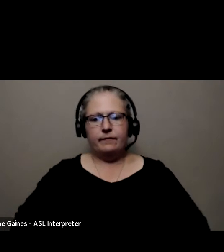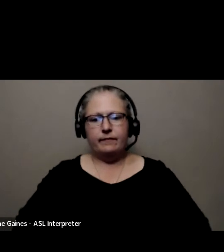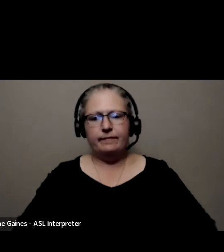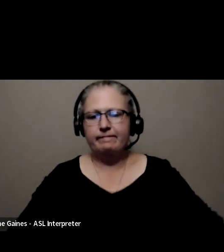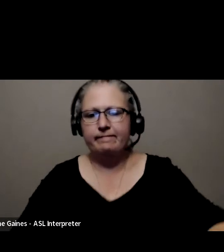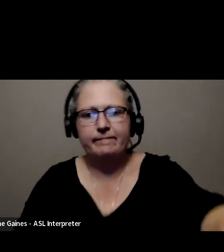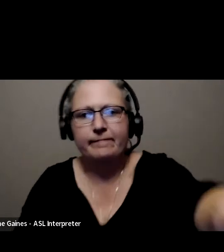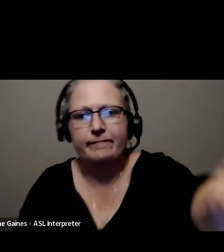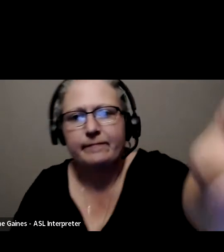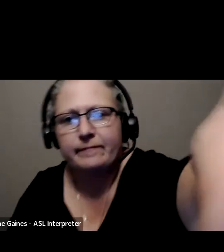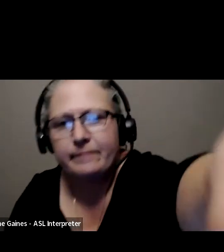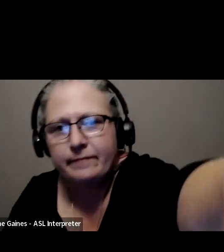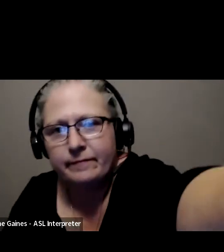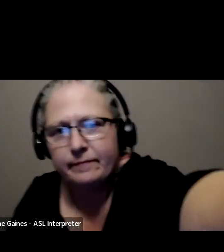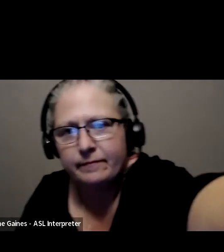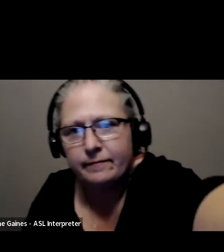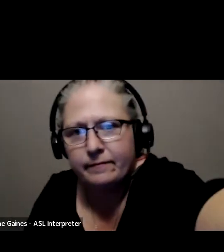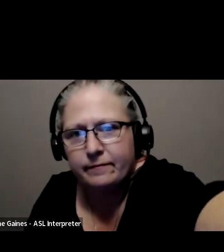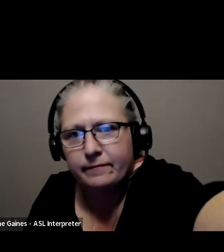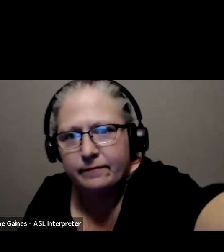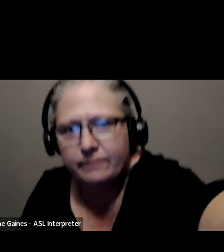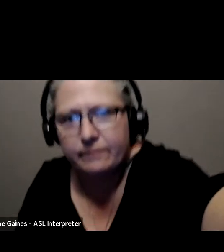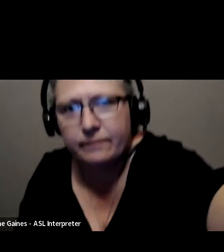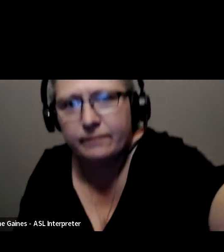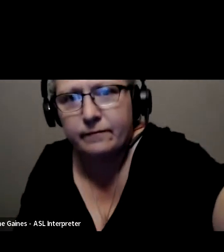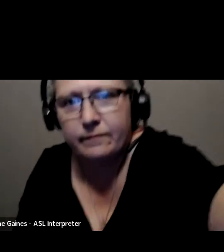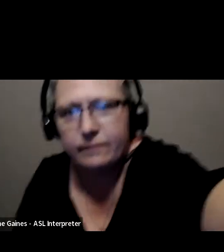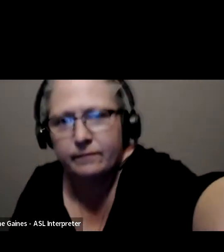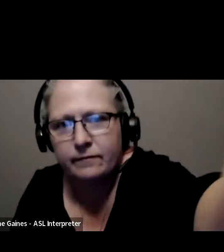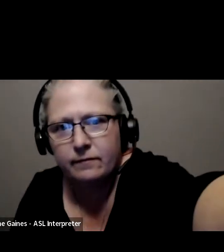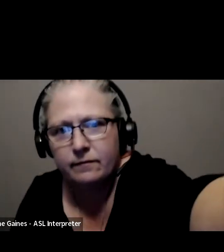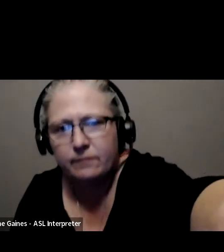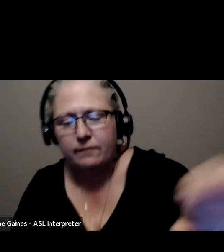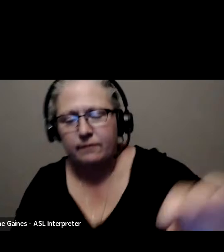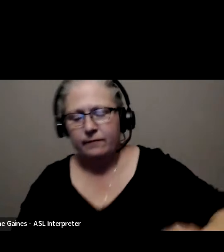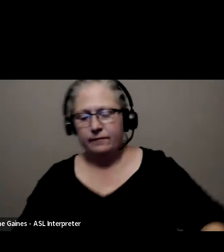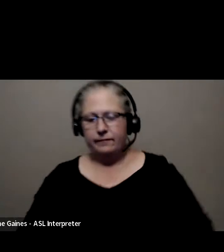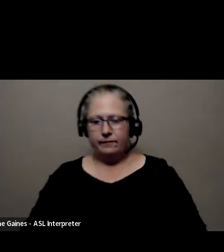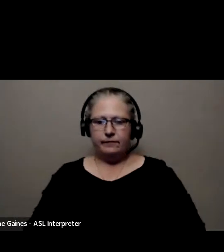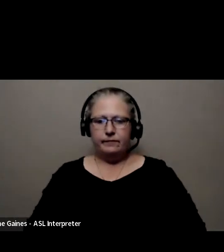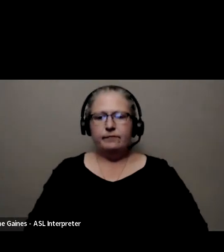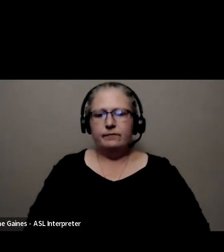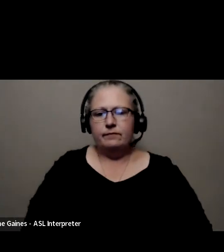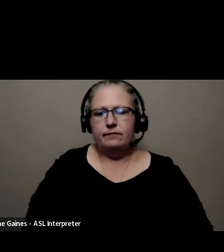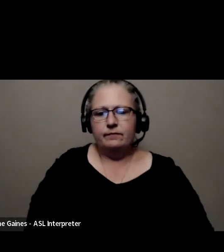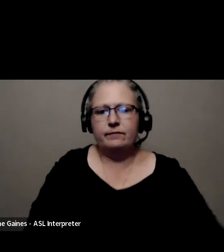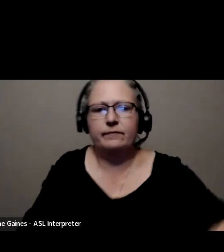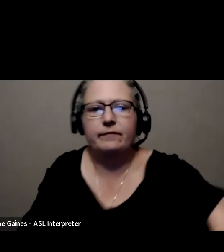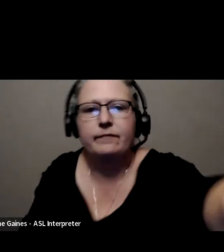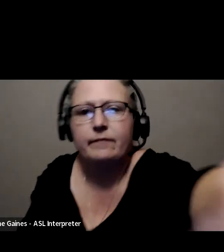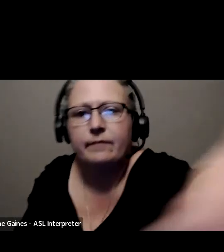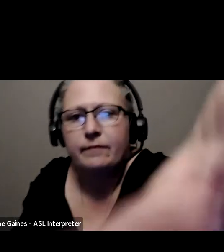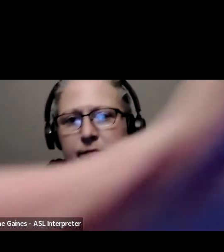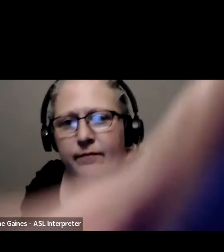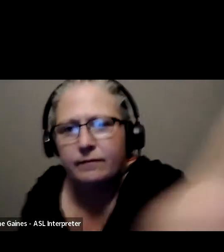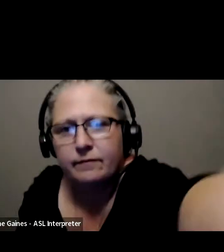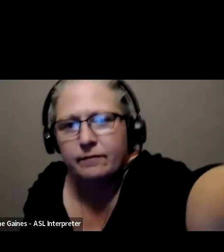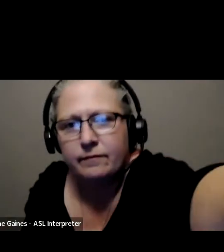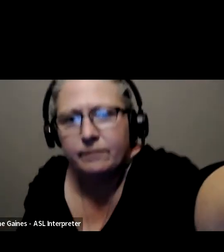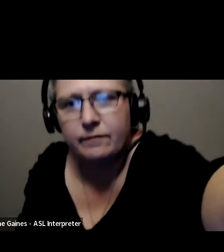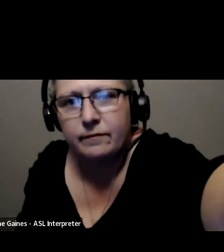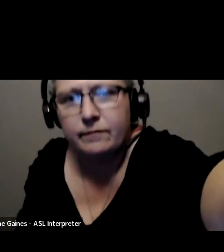This is the meeting of the San Mateo Union High School District Board of Trustees. I'm calling the session to order